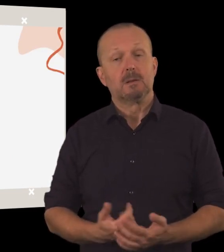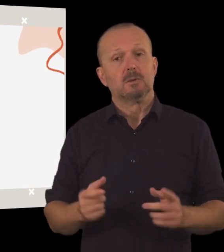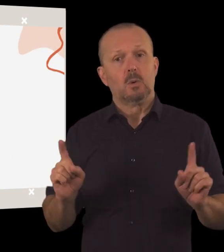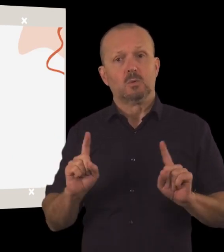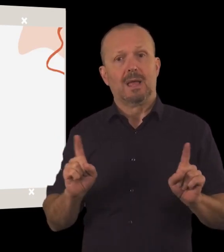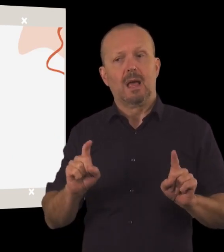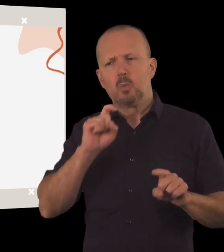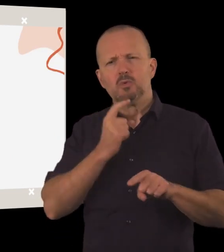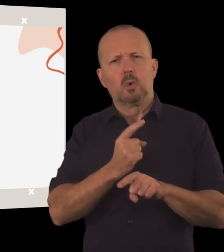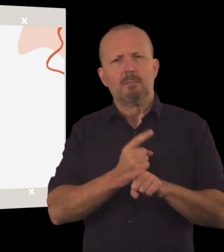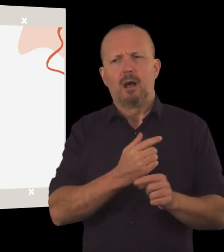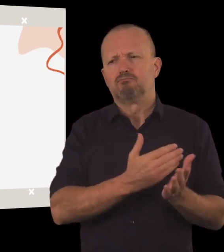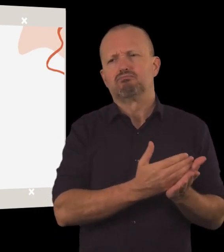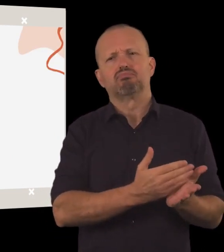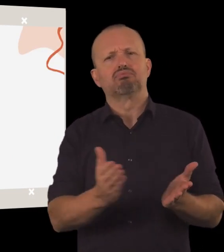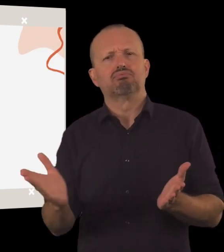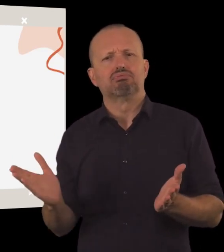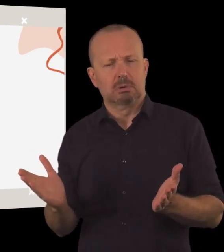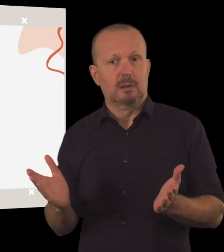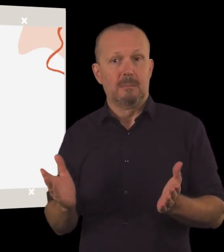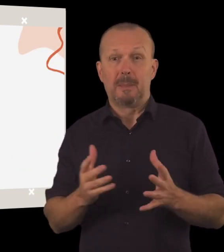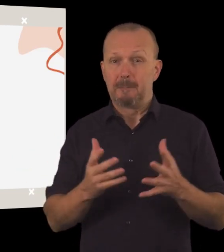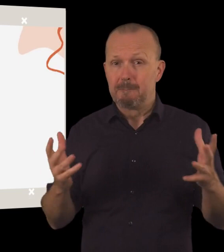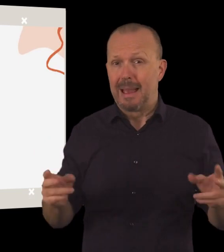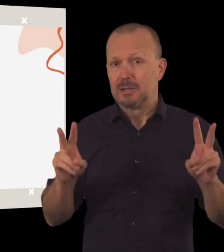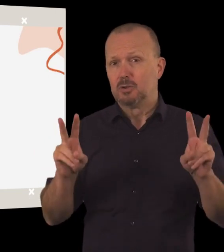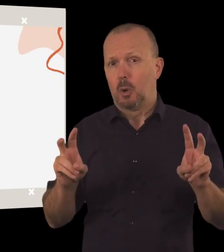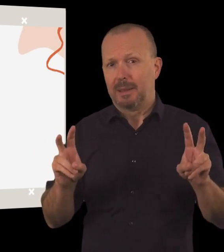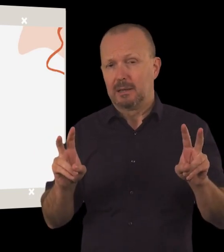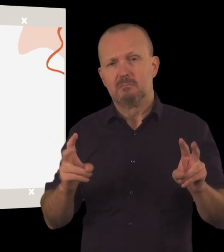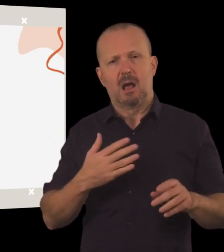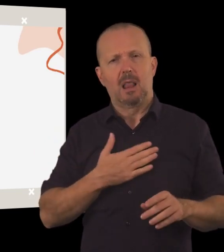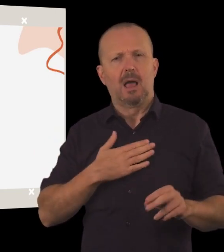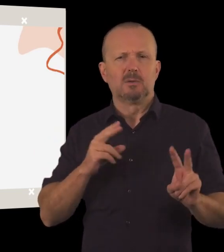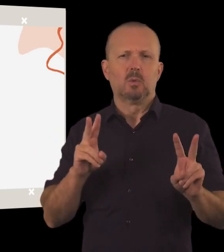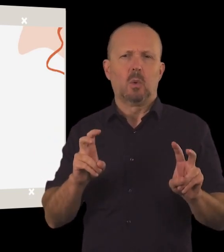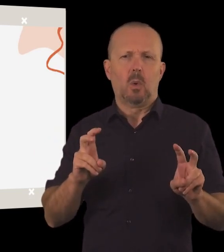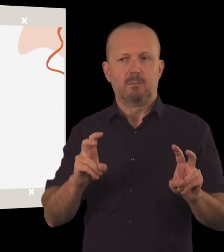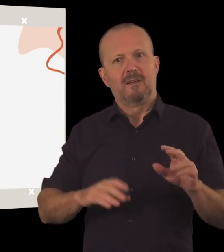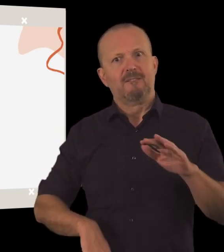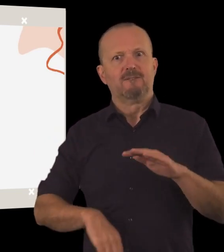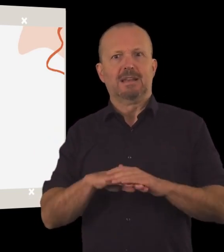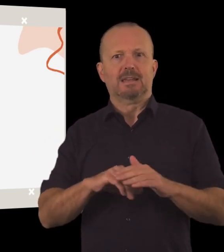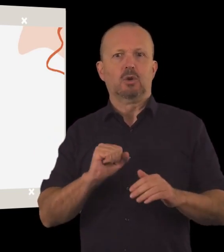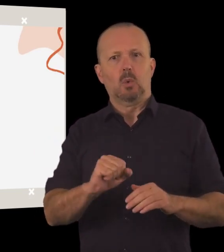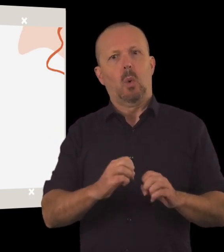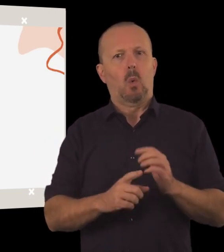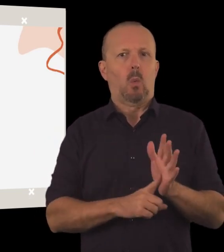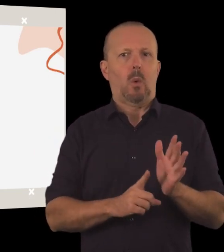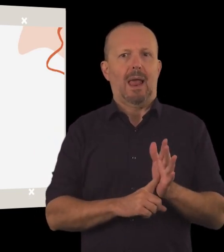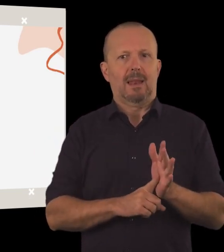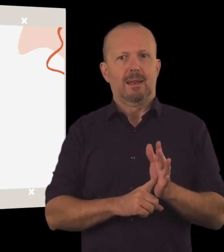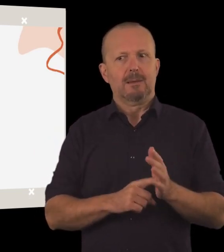So today I'll be talking about a range of things, but the main topic that I'd like to talk about is what I like to call filling the